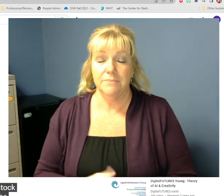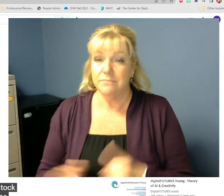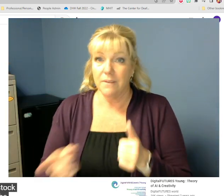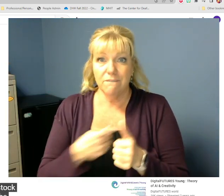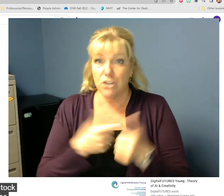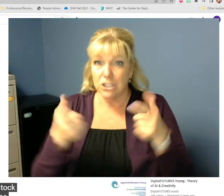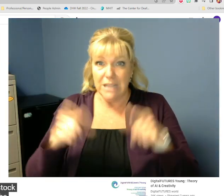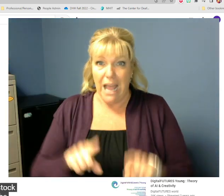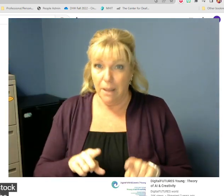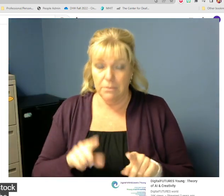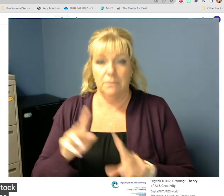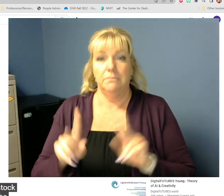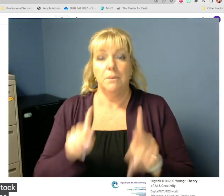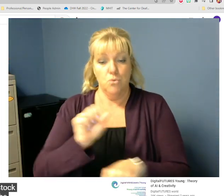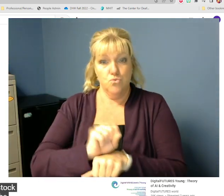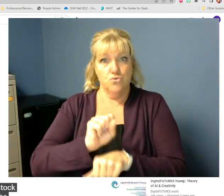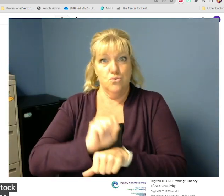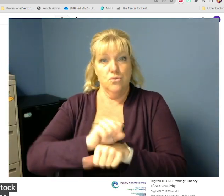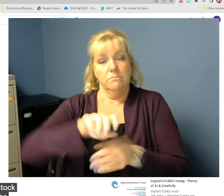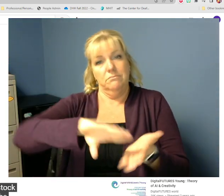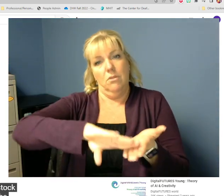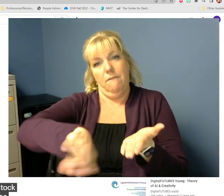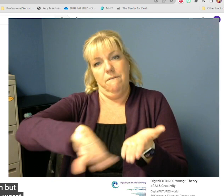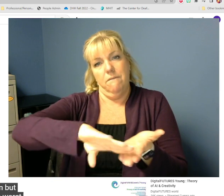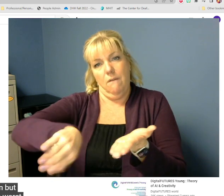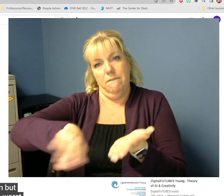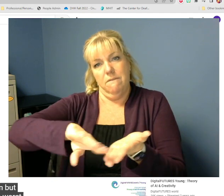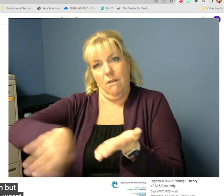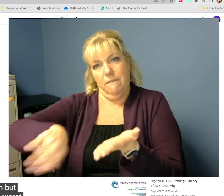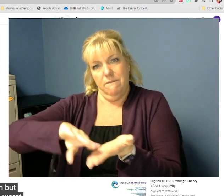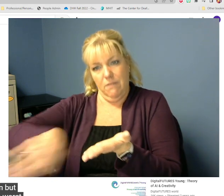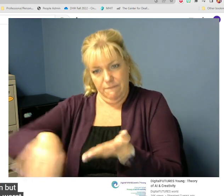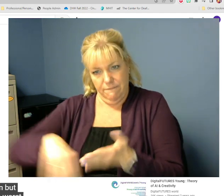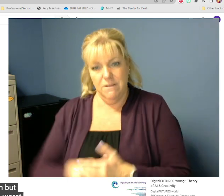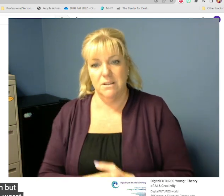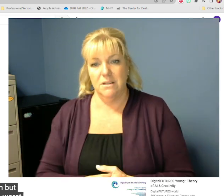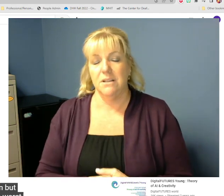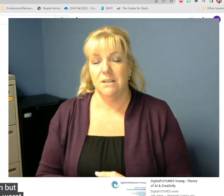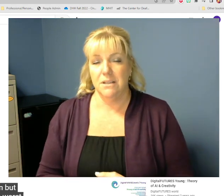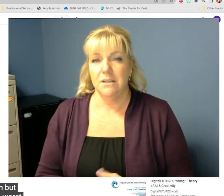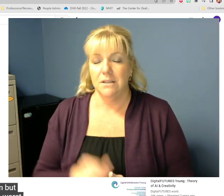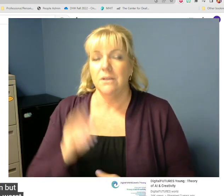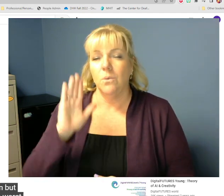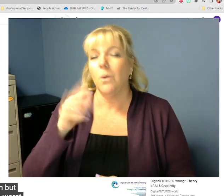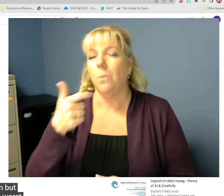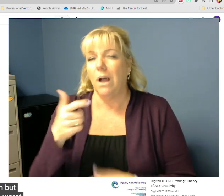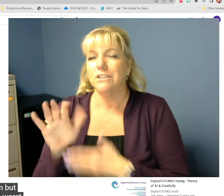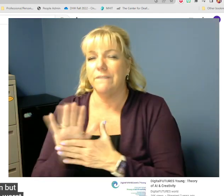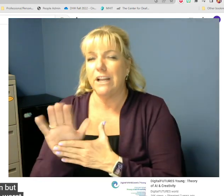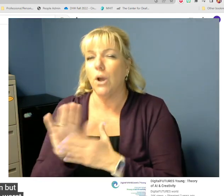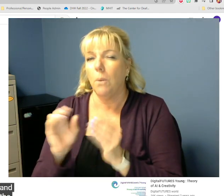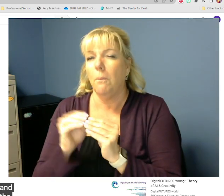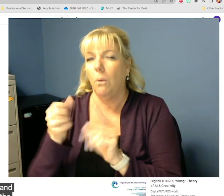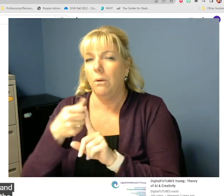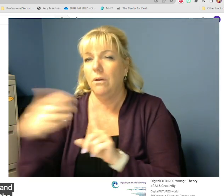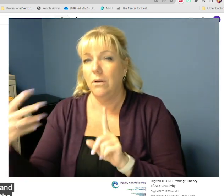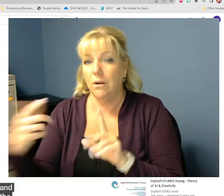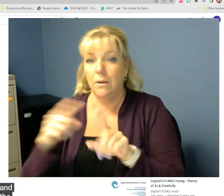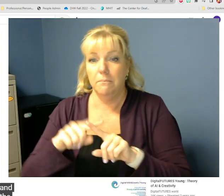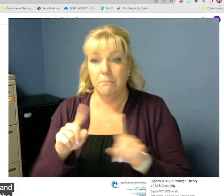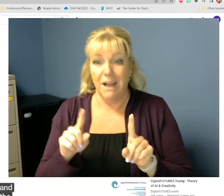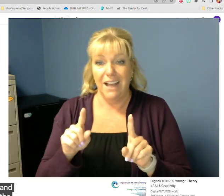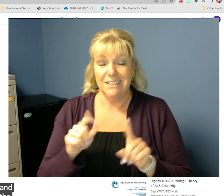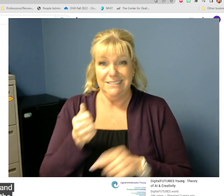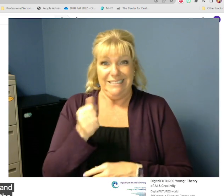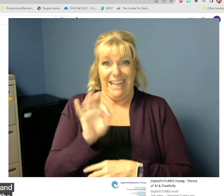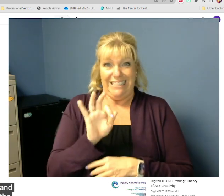You're going to watch a clip on the stock market and then just a clip on the conditions of the Great Depression. But in terms of unemployment rates, the worst year of the Depression